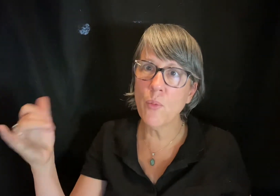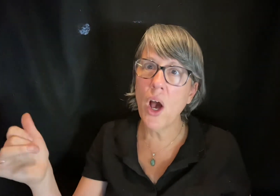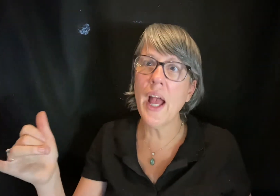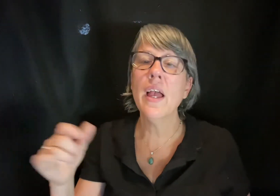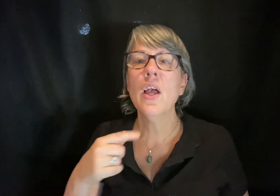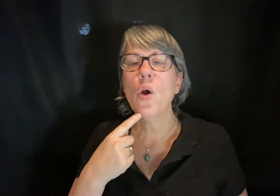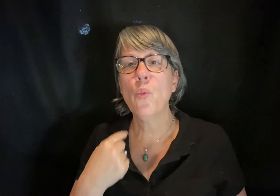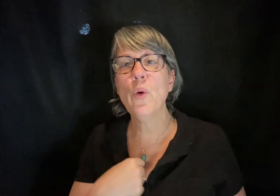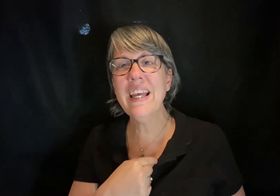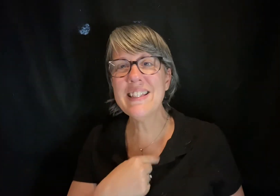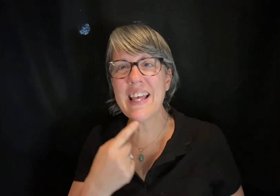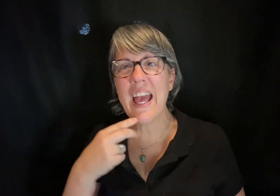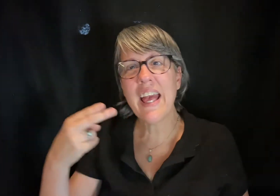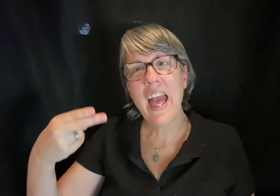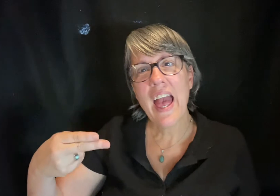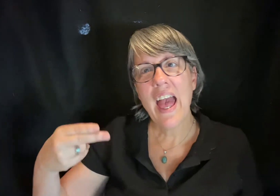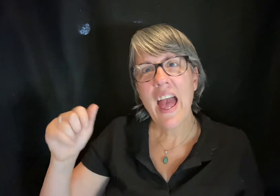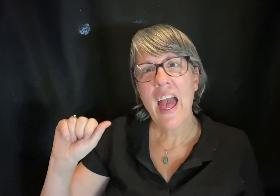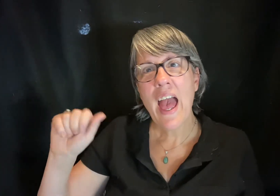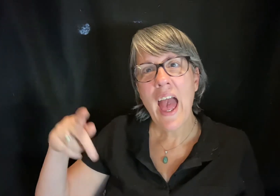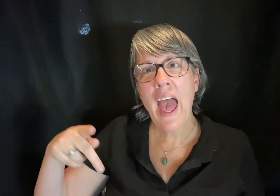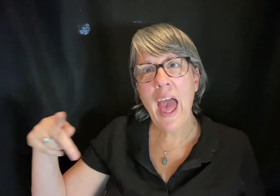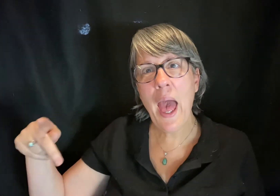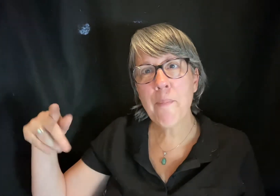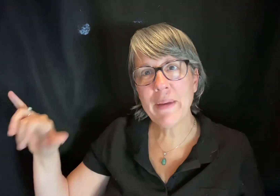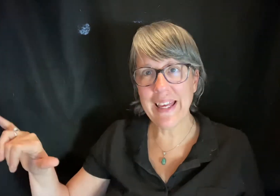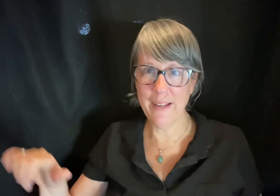HAPPY. We say happy.